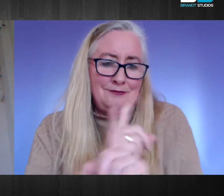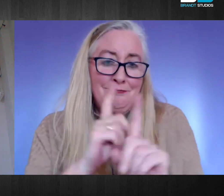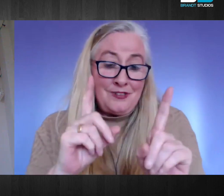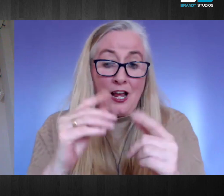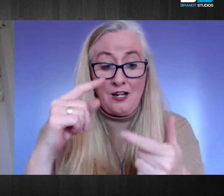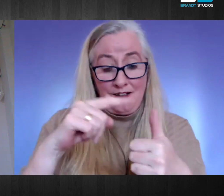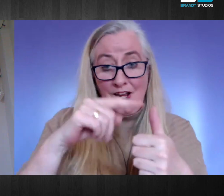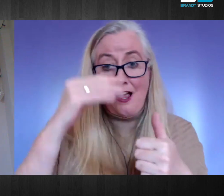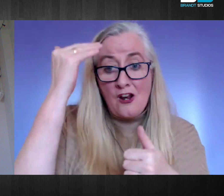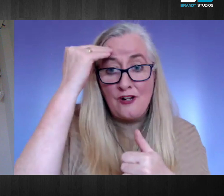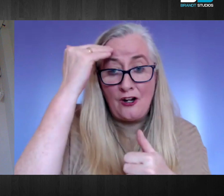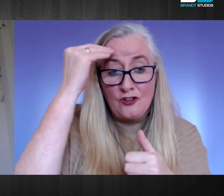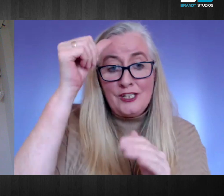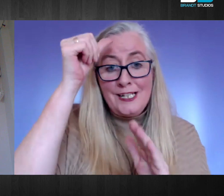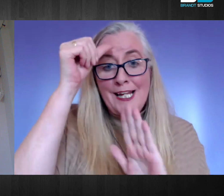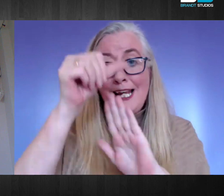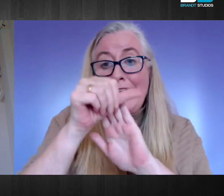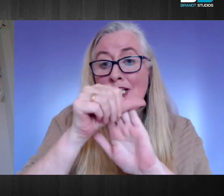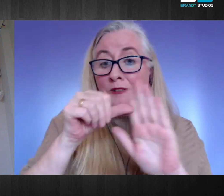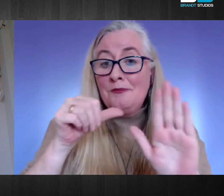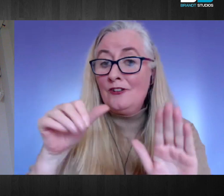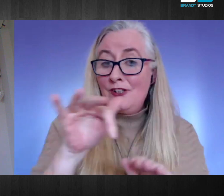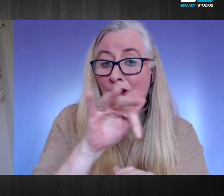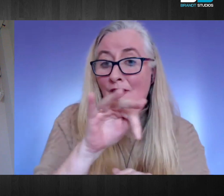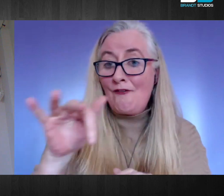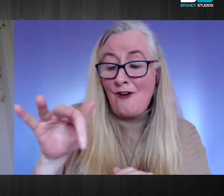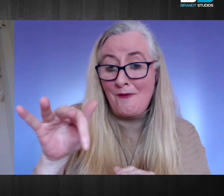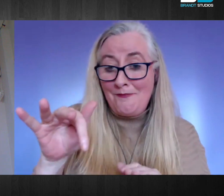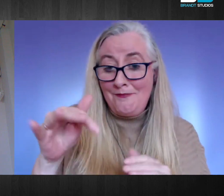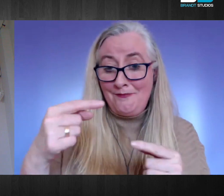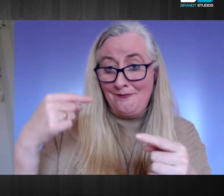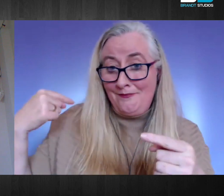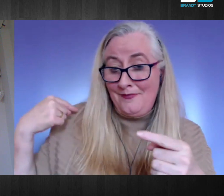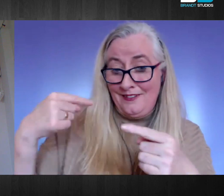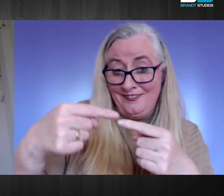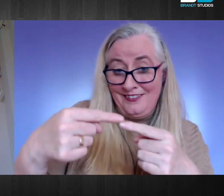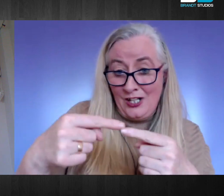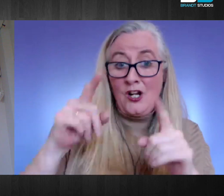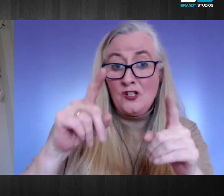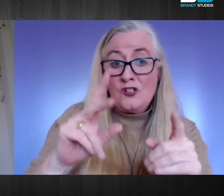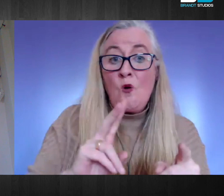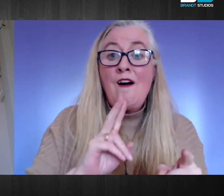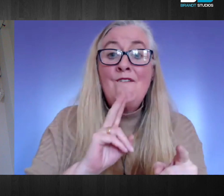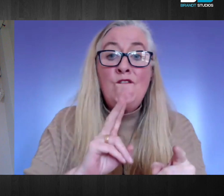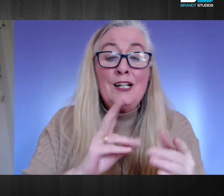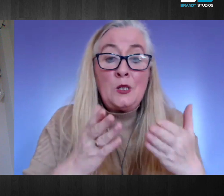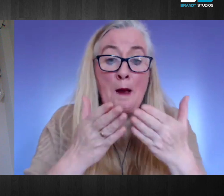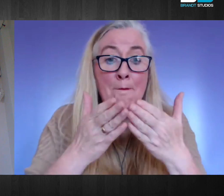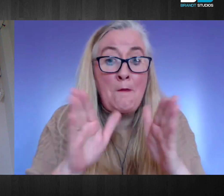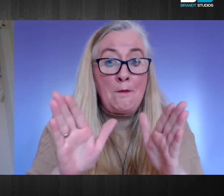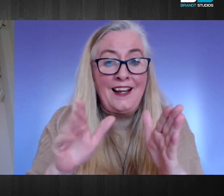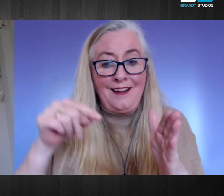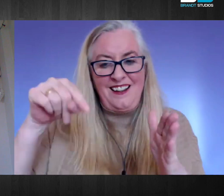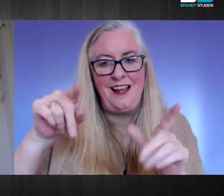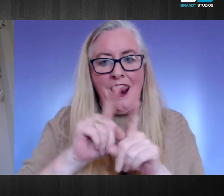comes from many places. And the voice of the public brings a touch of reality to the